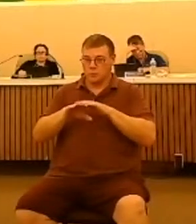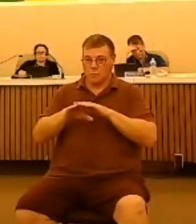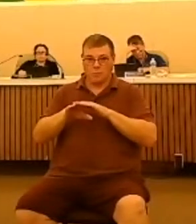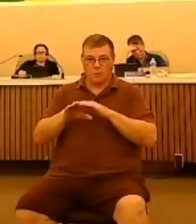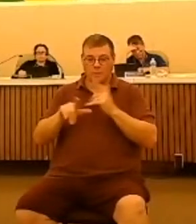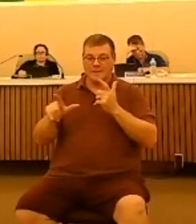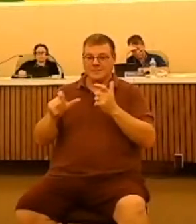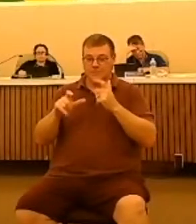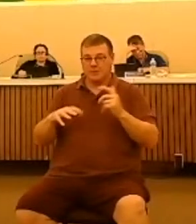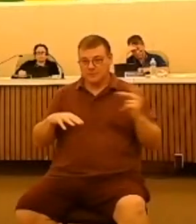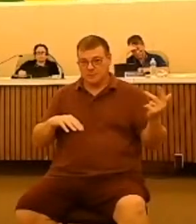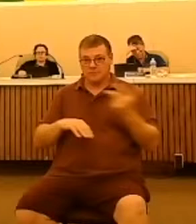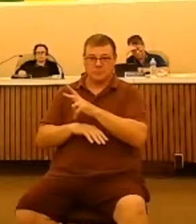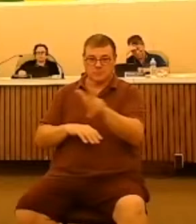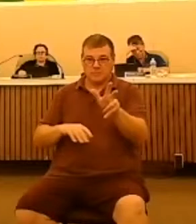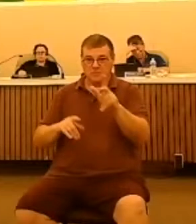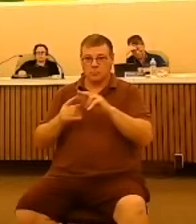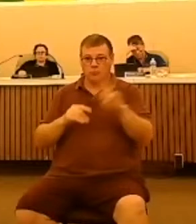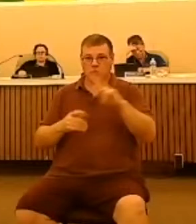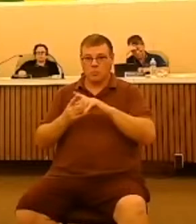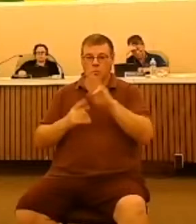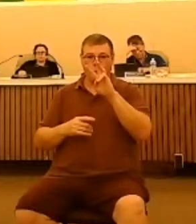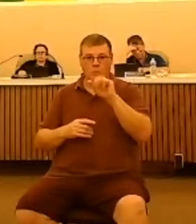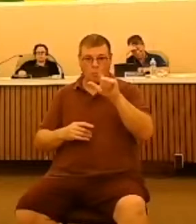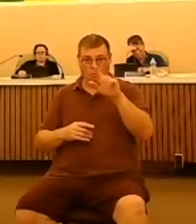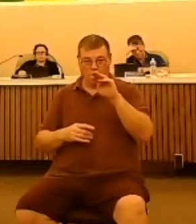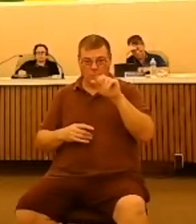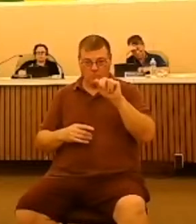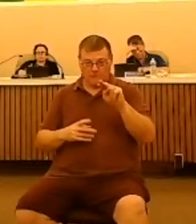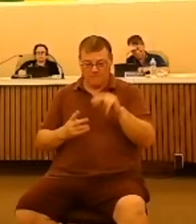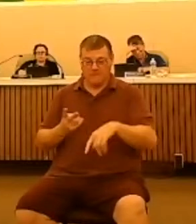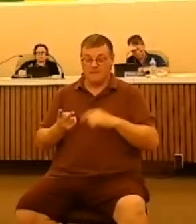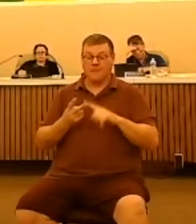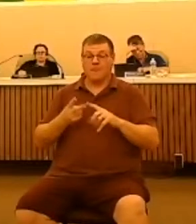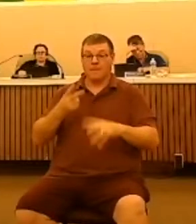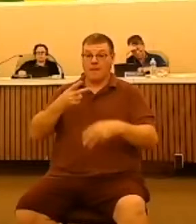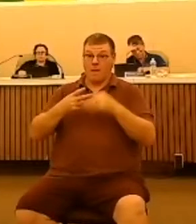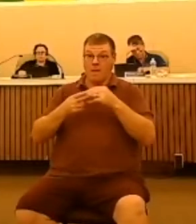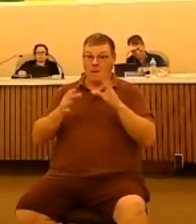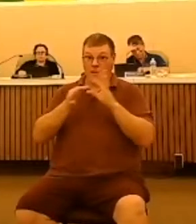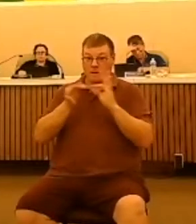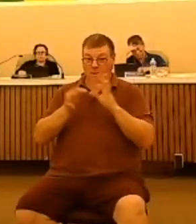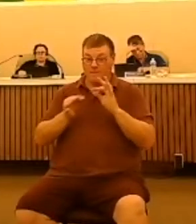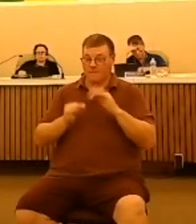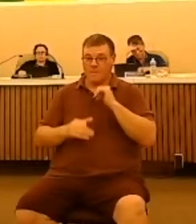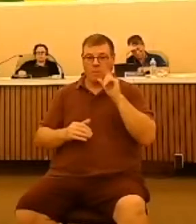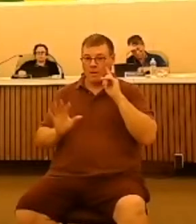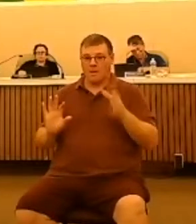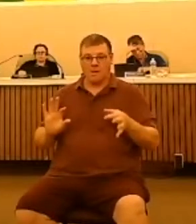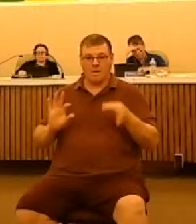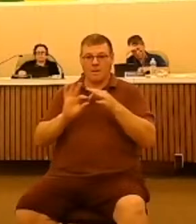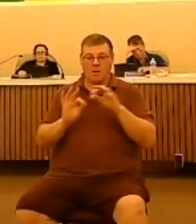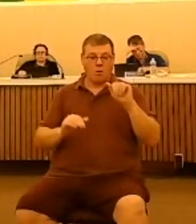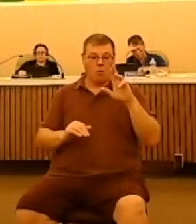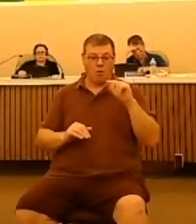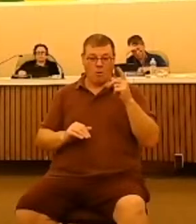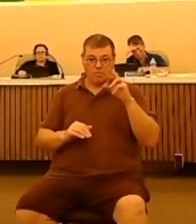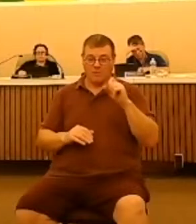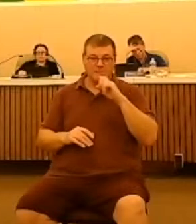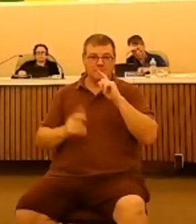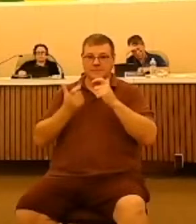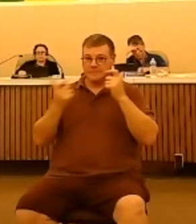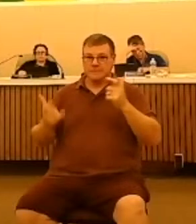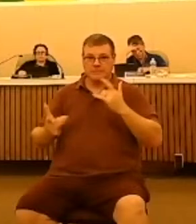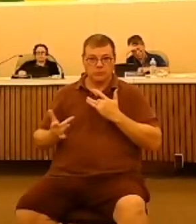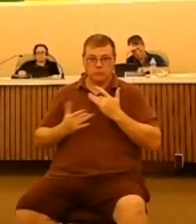off Authors and turns right to Wallman. An added comment, I don't think the connection of Authors and Nevins is a major